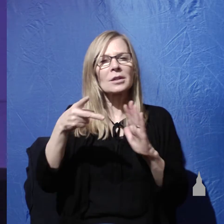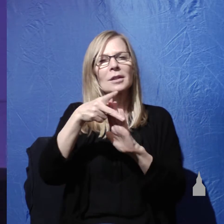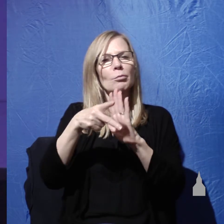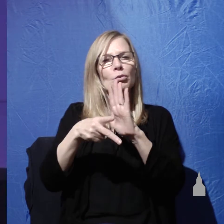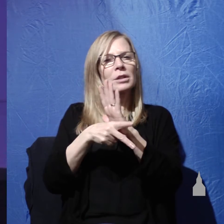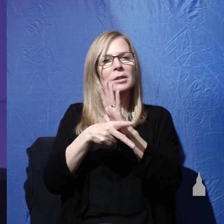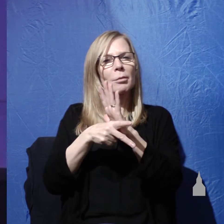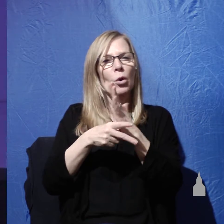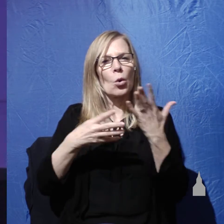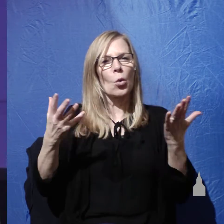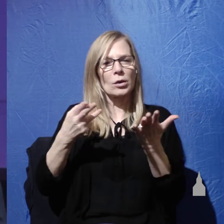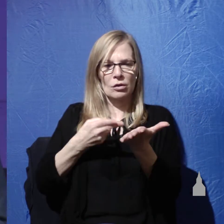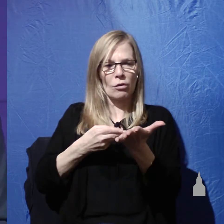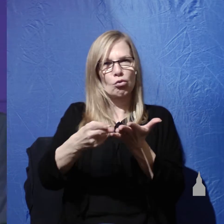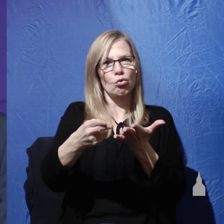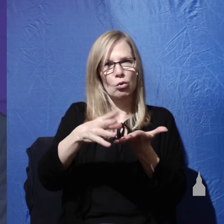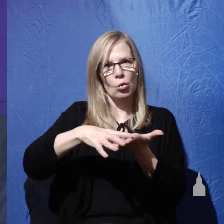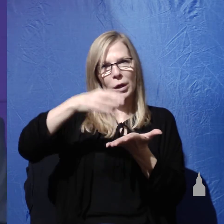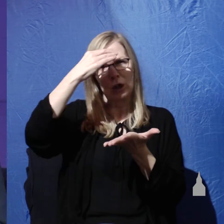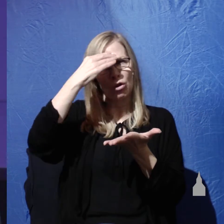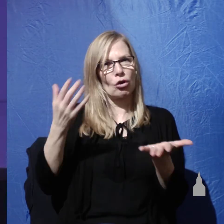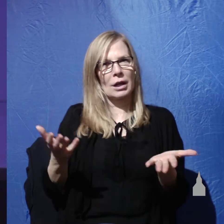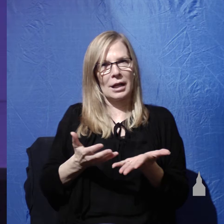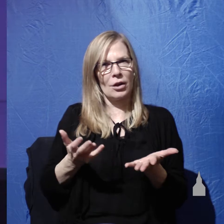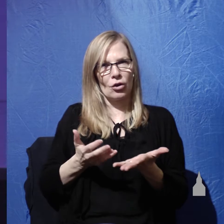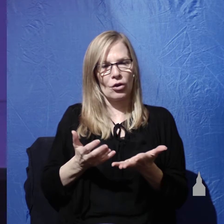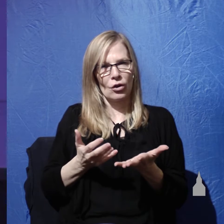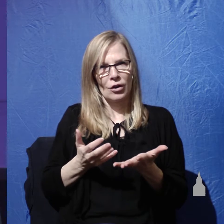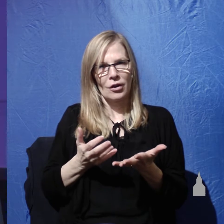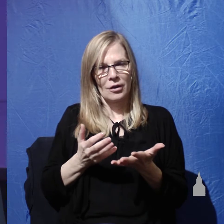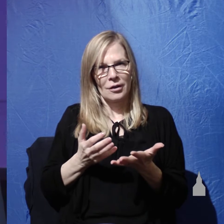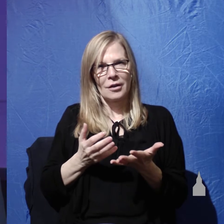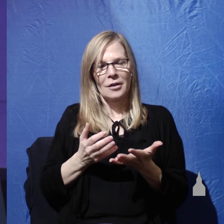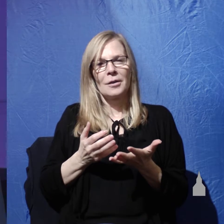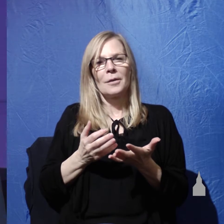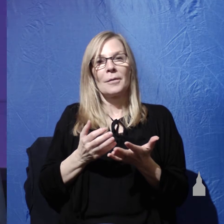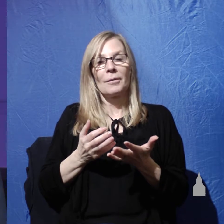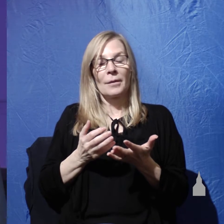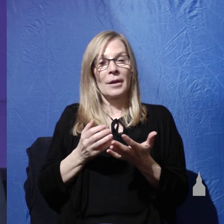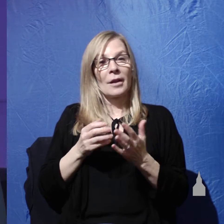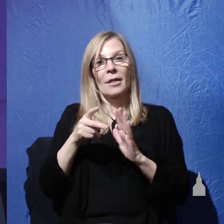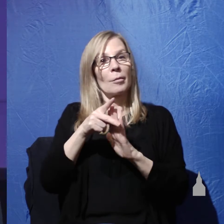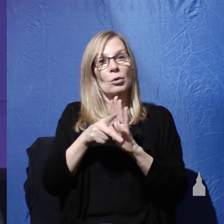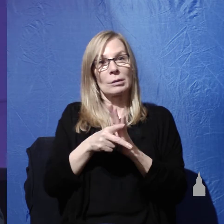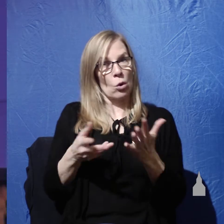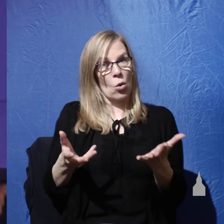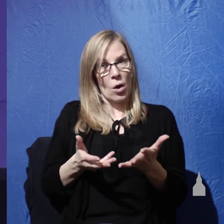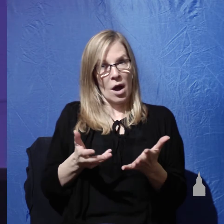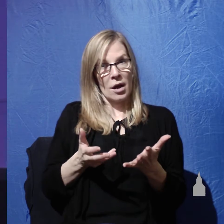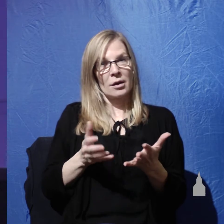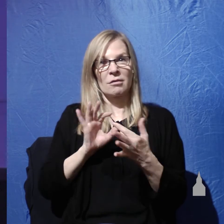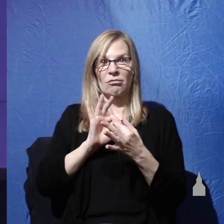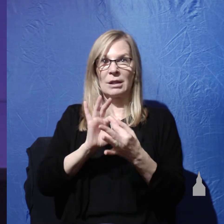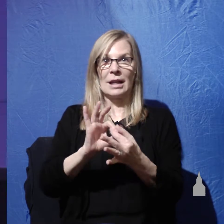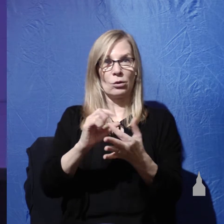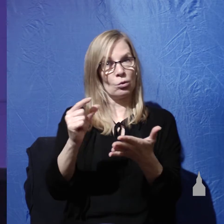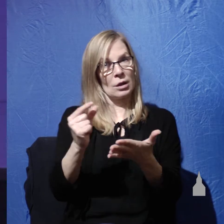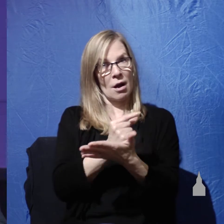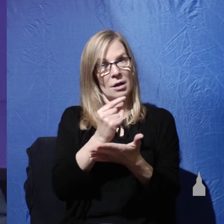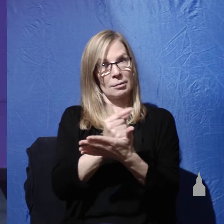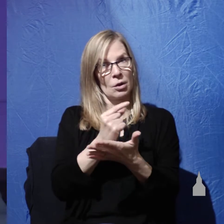is the timeless truth that these verses are teaching us? Well, the principle is that when it comes to the